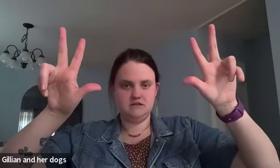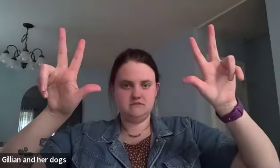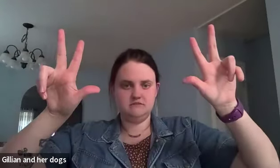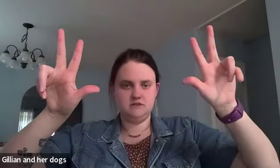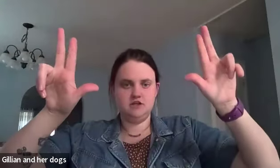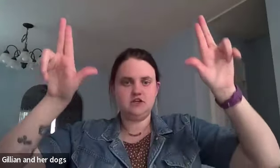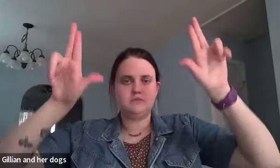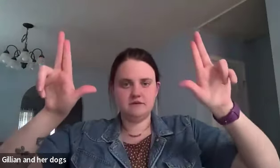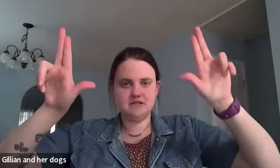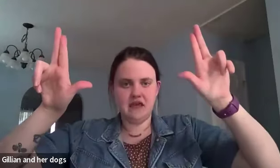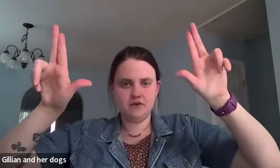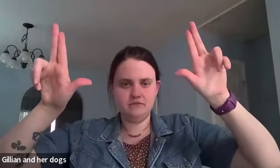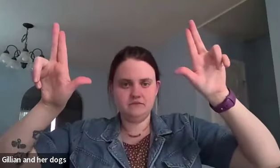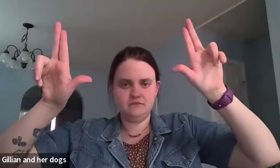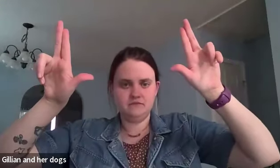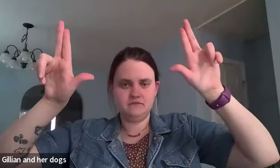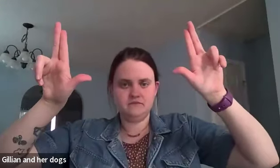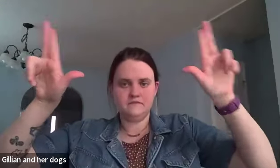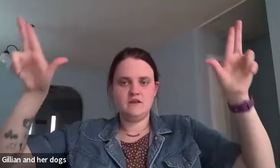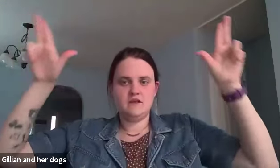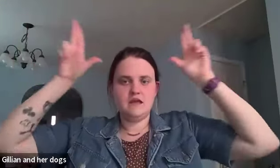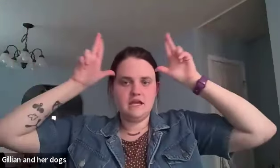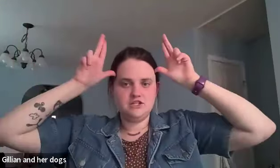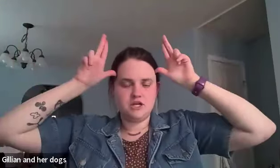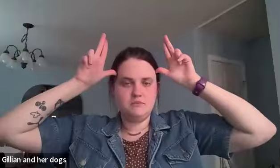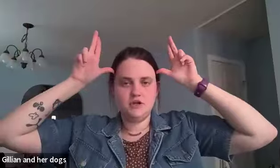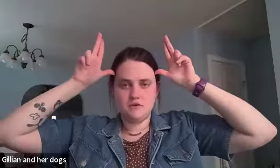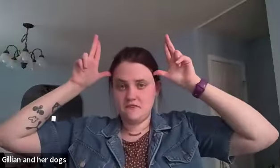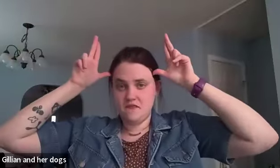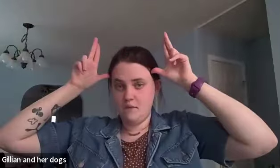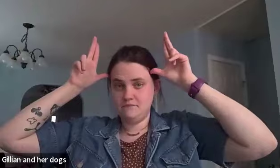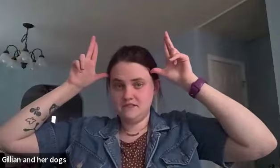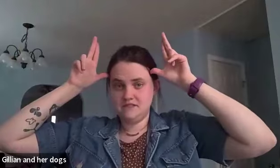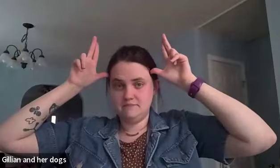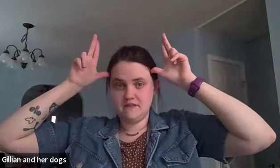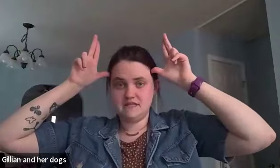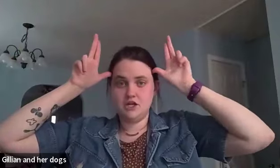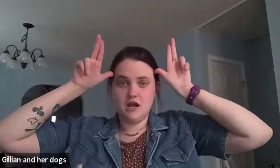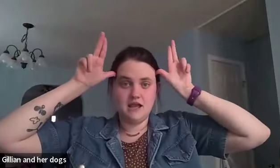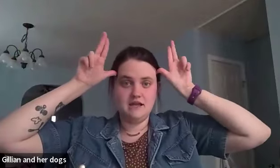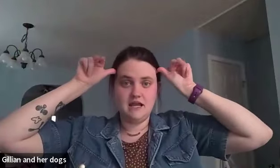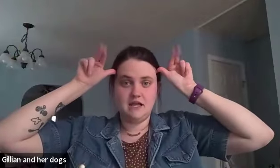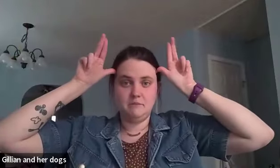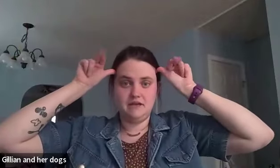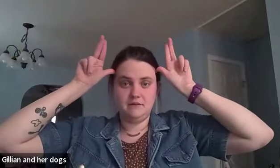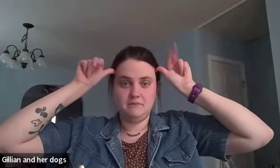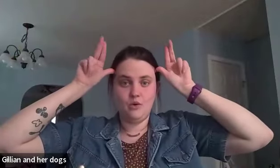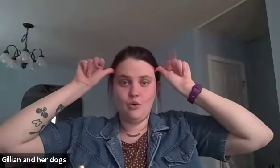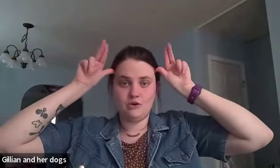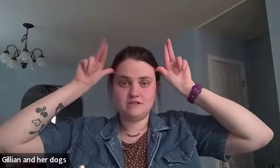hand. You're going to put them together and you're going to put your thumbs by the side of your head and bend them.